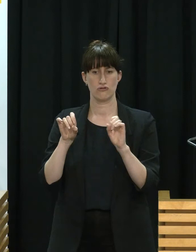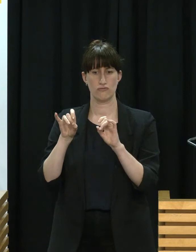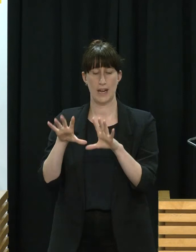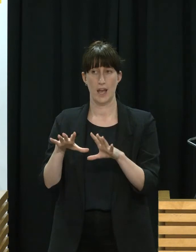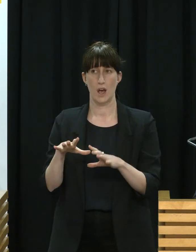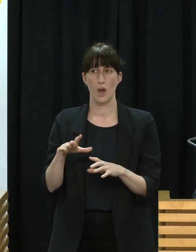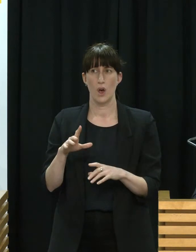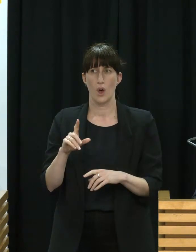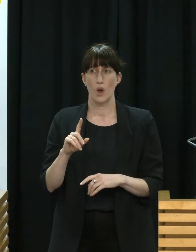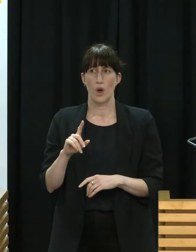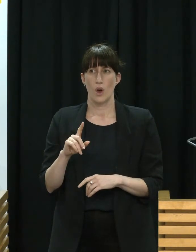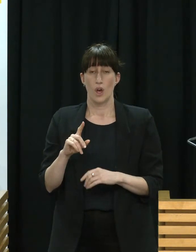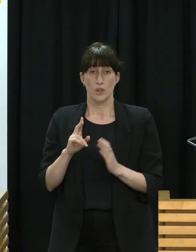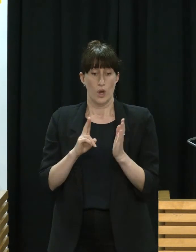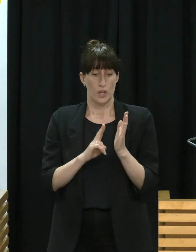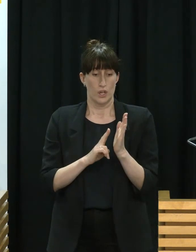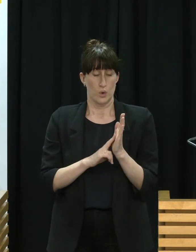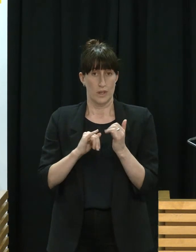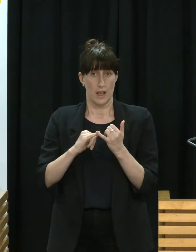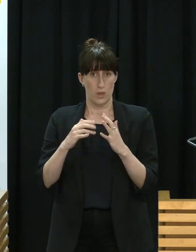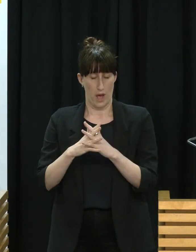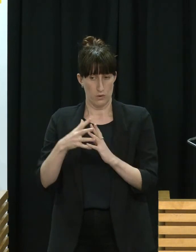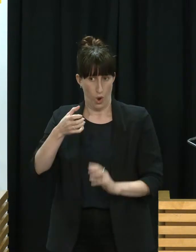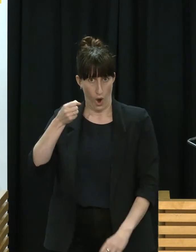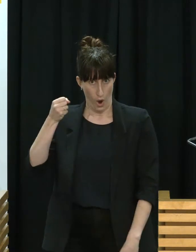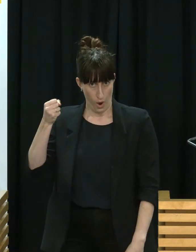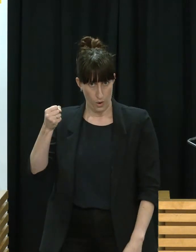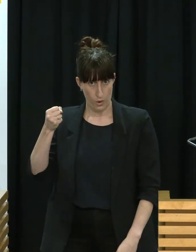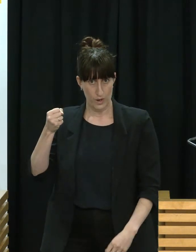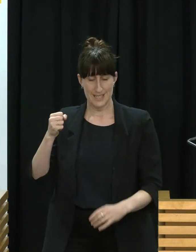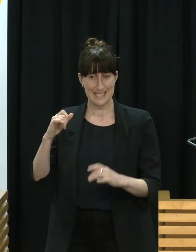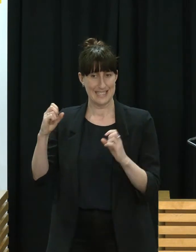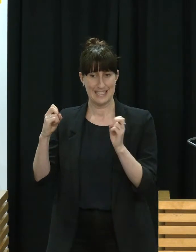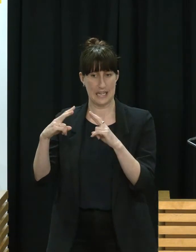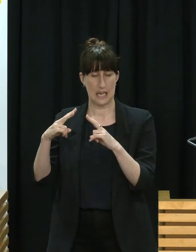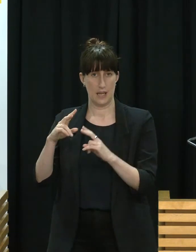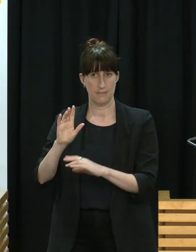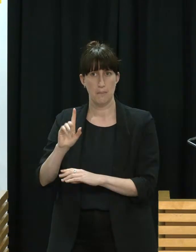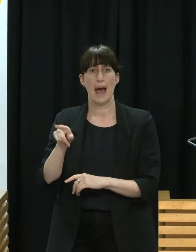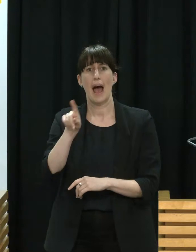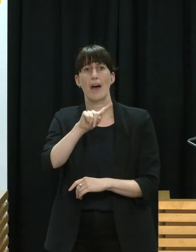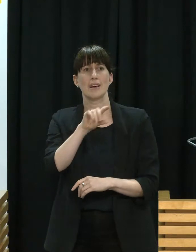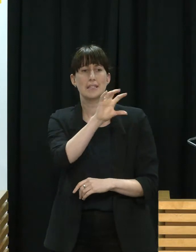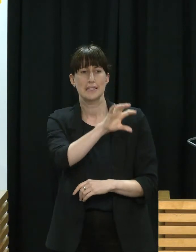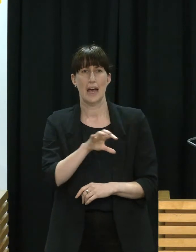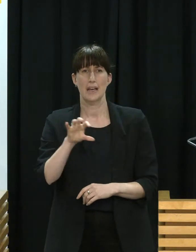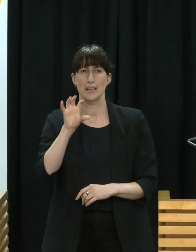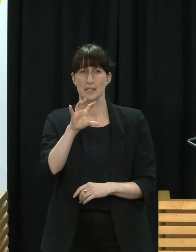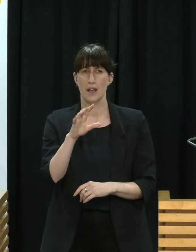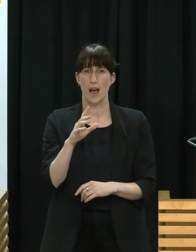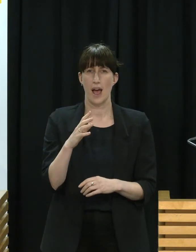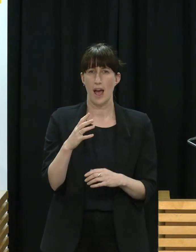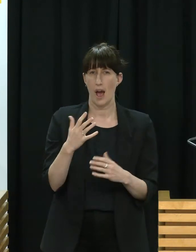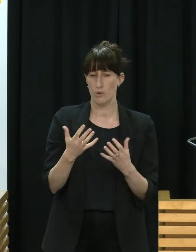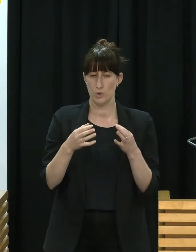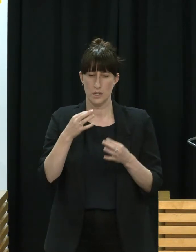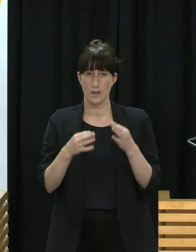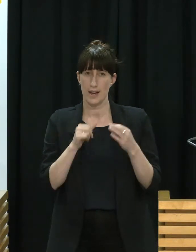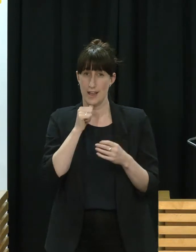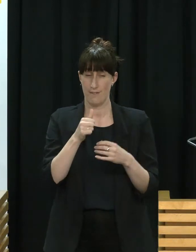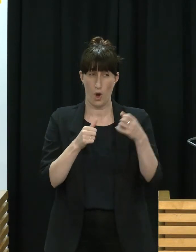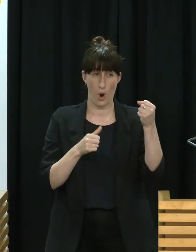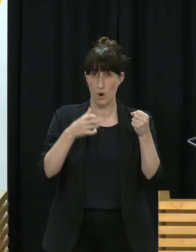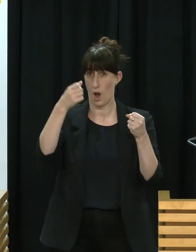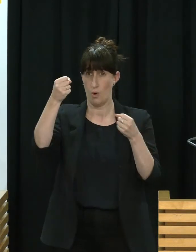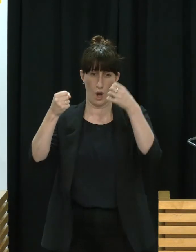we've got New South Wales in place. What would be the threshold to say no to the bubble? Oh, look, if we started to see cases pop up all over Australia,